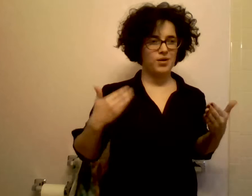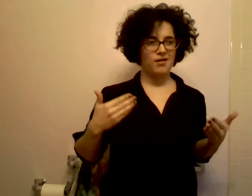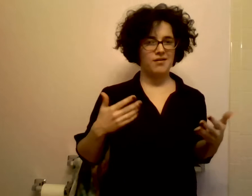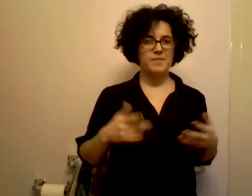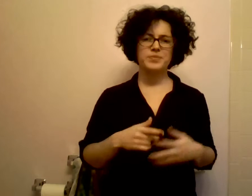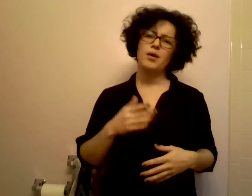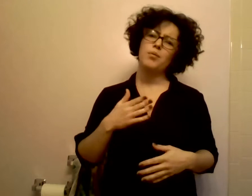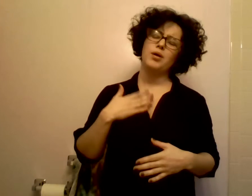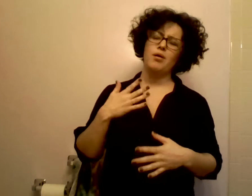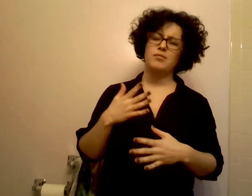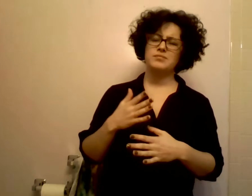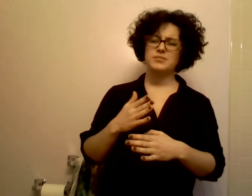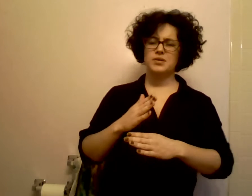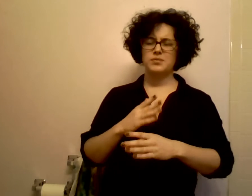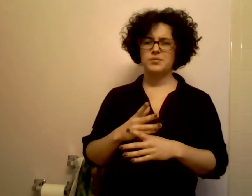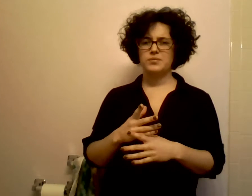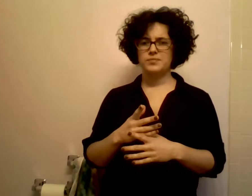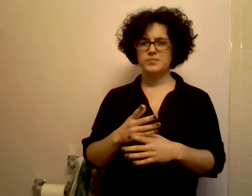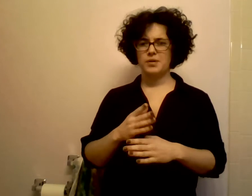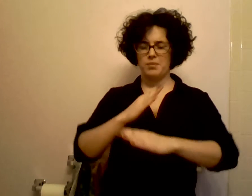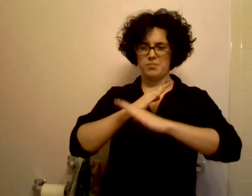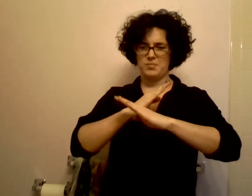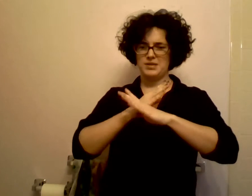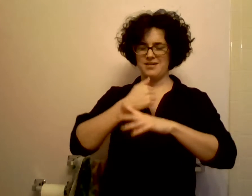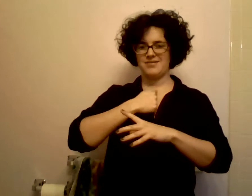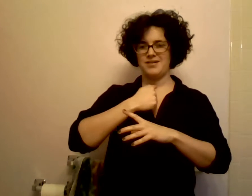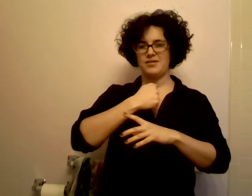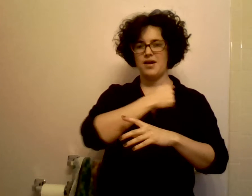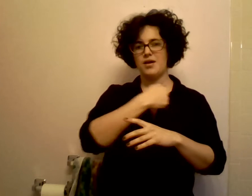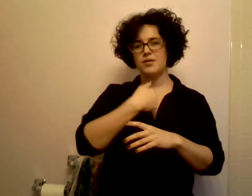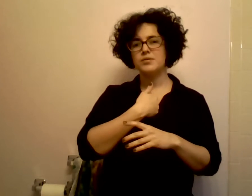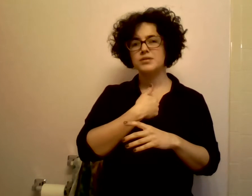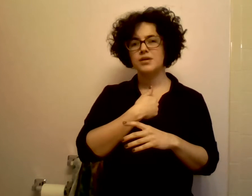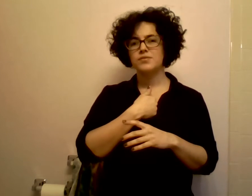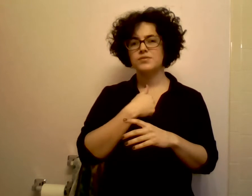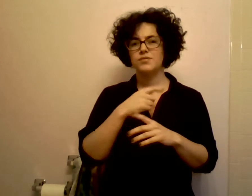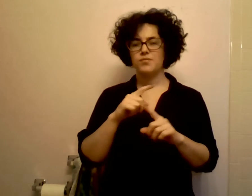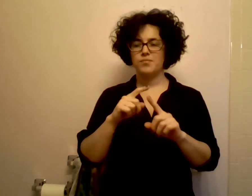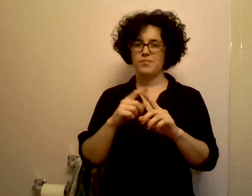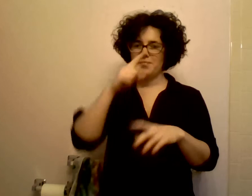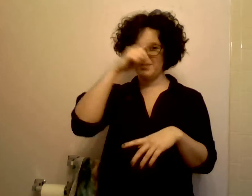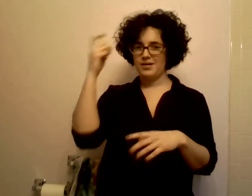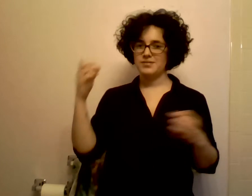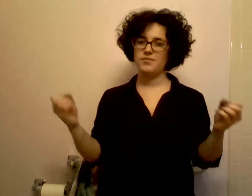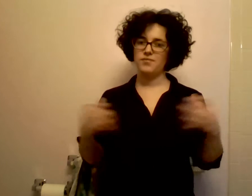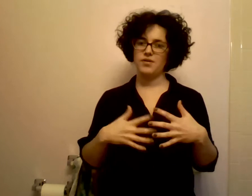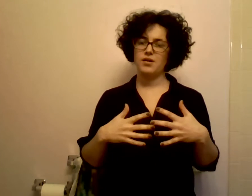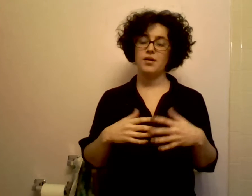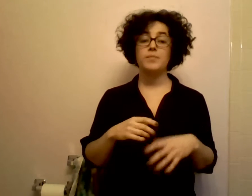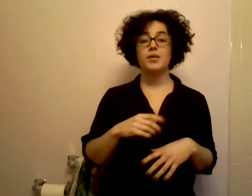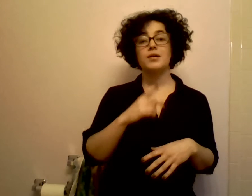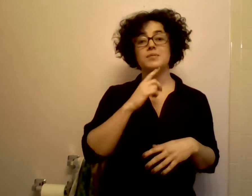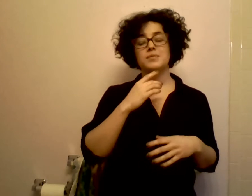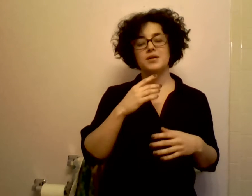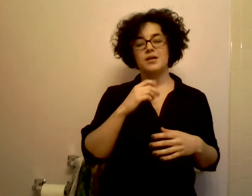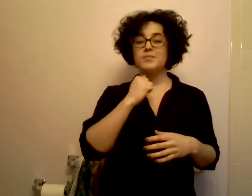fears. Well, sad to say, it's not possible to do away with fear completely. Every person on this